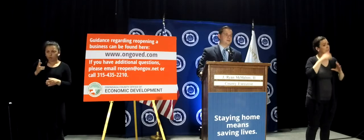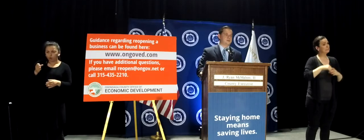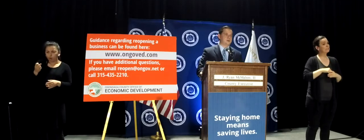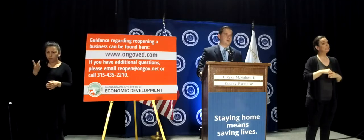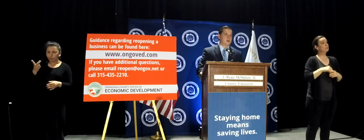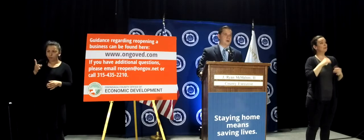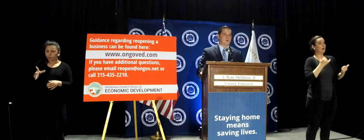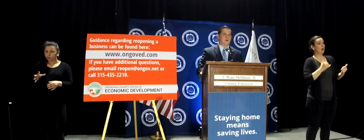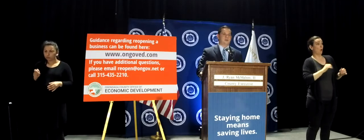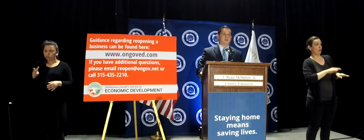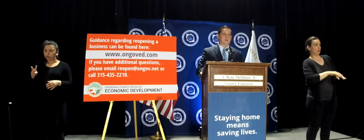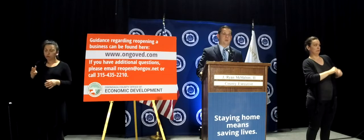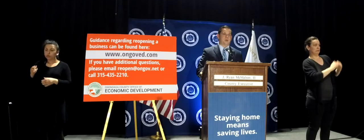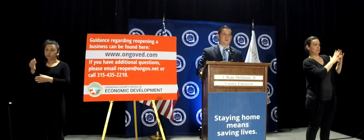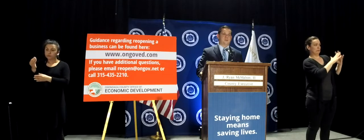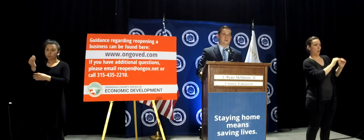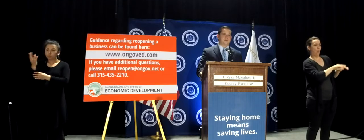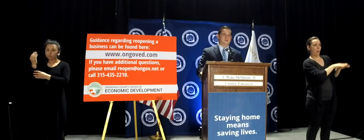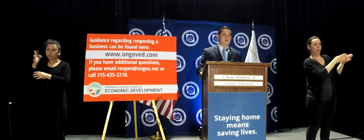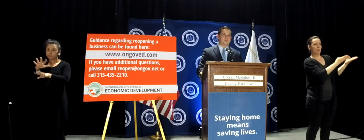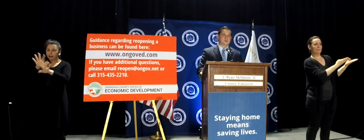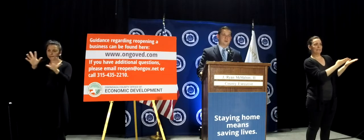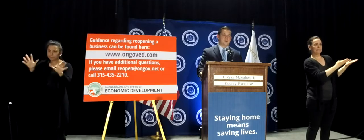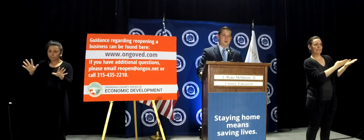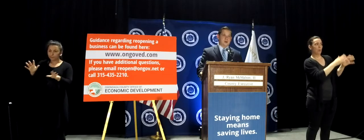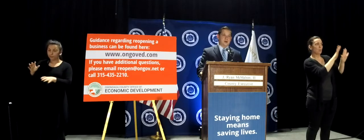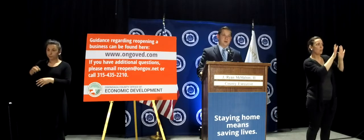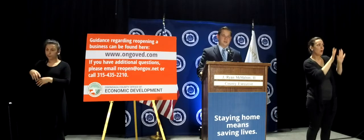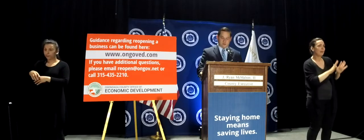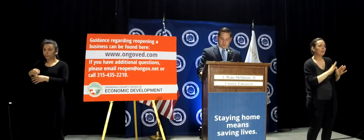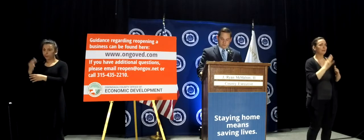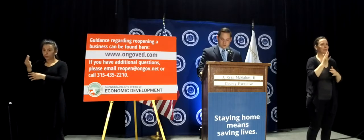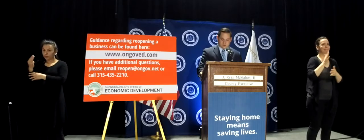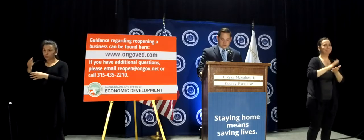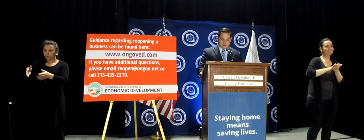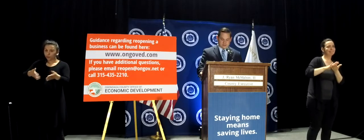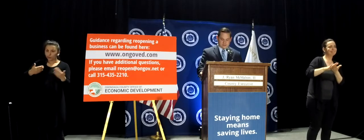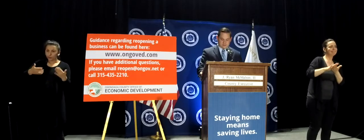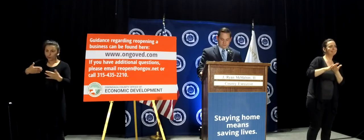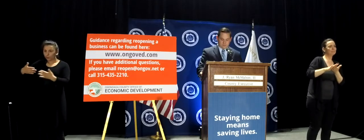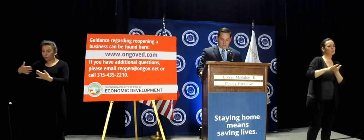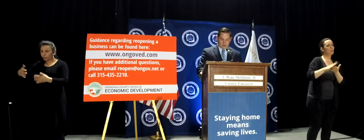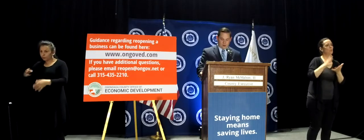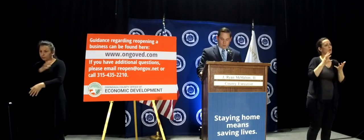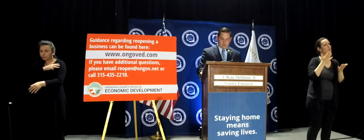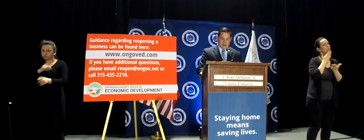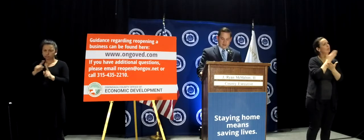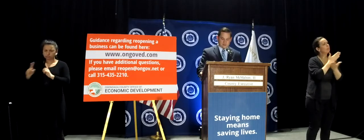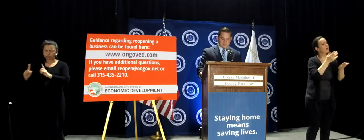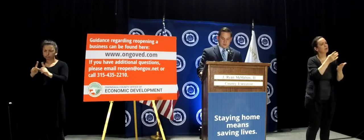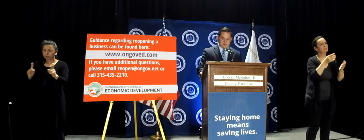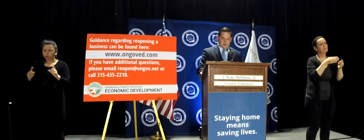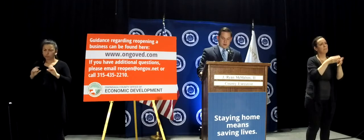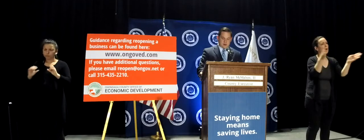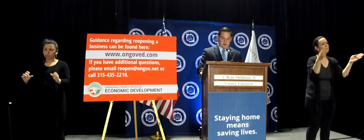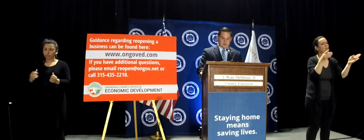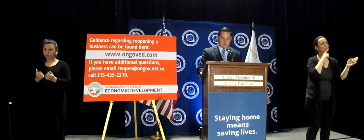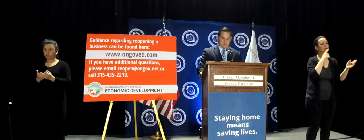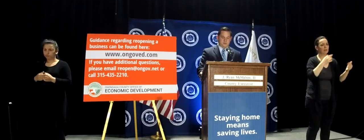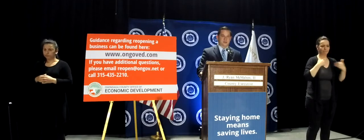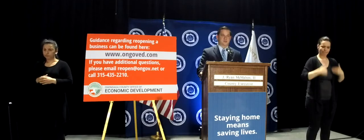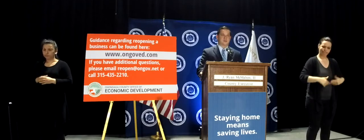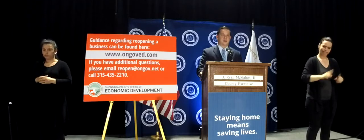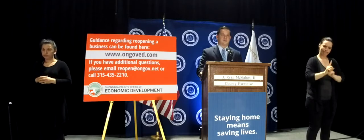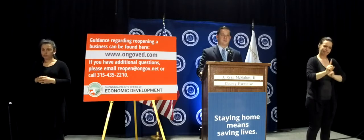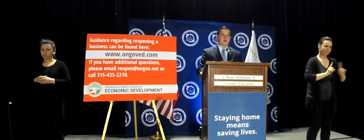gotten nicer. I want to thank the public for taking this seriously, continuing to physical distance, wear masks